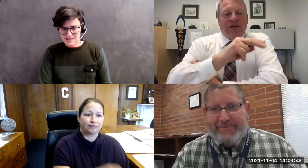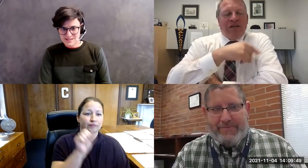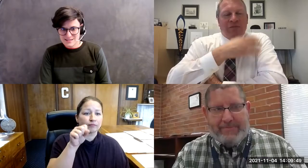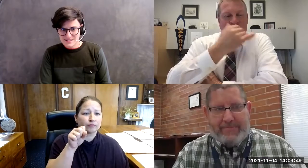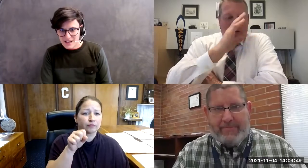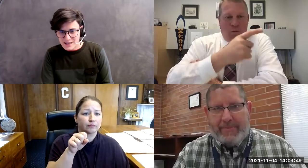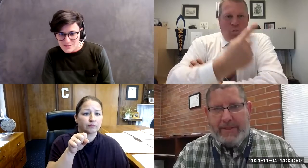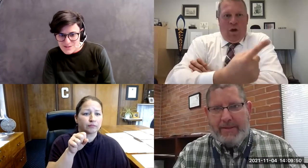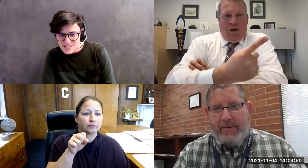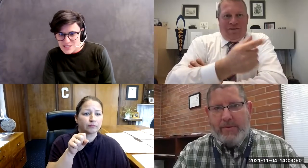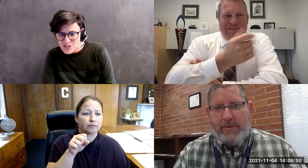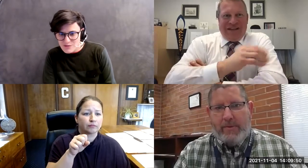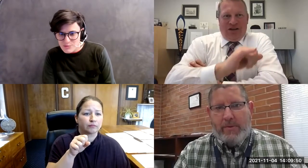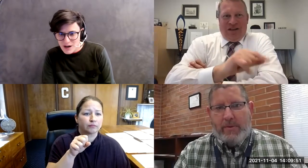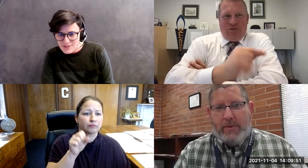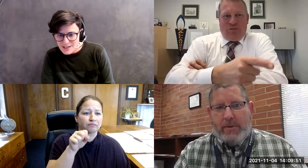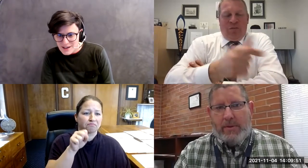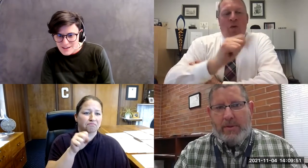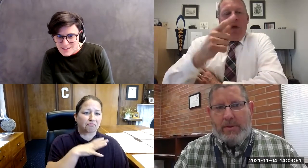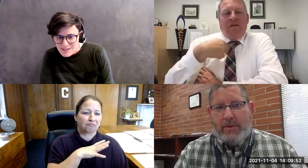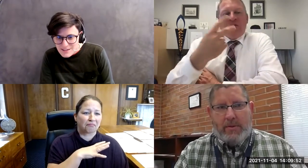And this is Jeff Robin here.